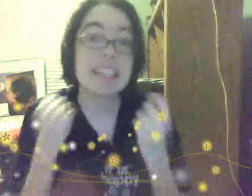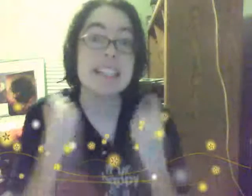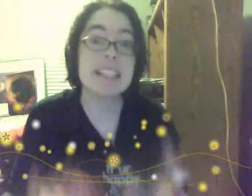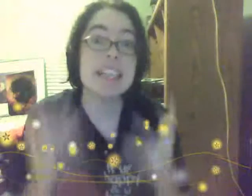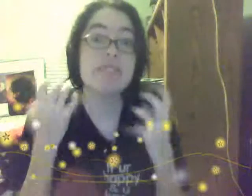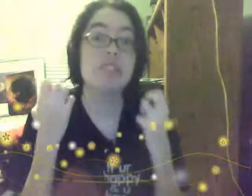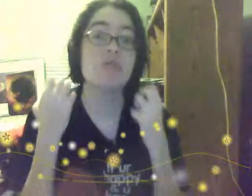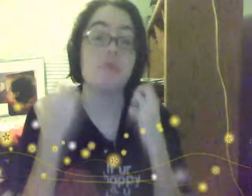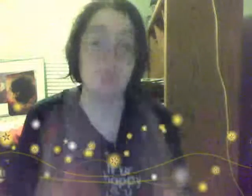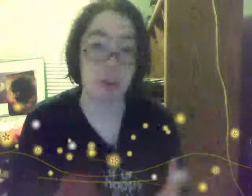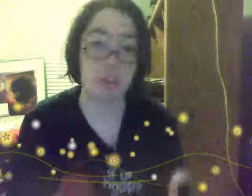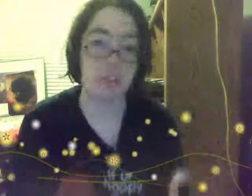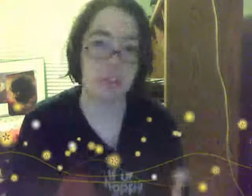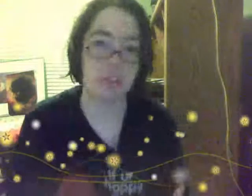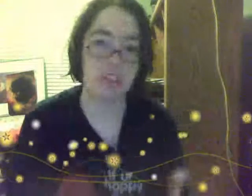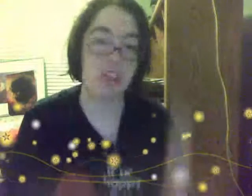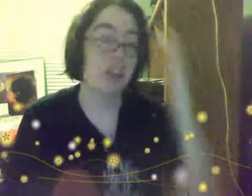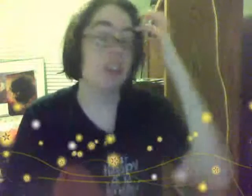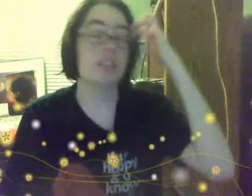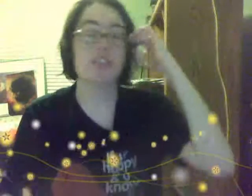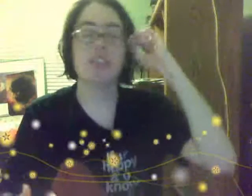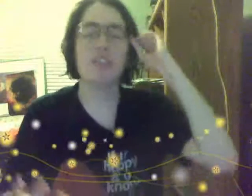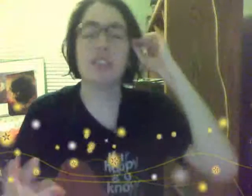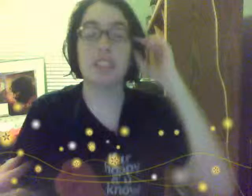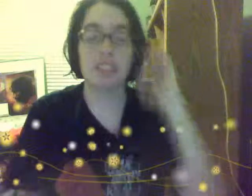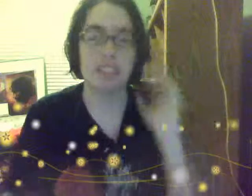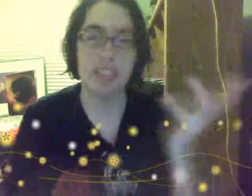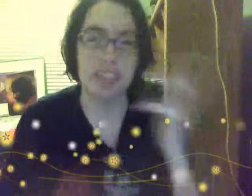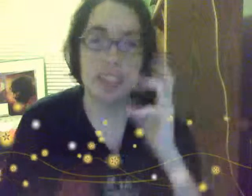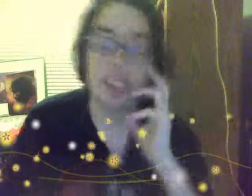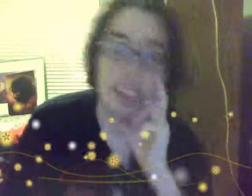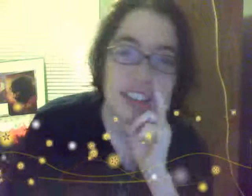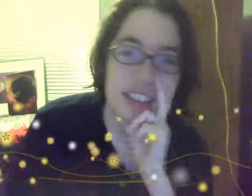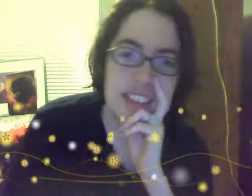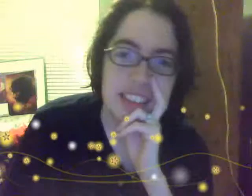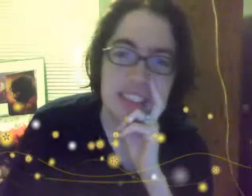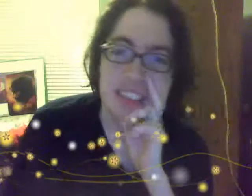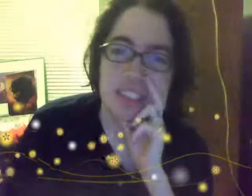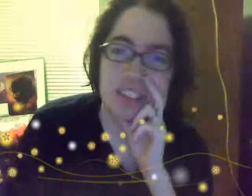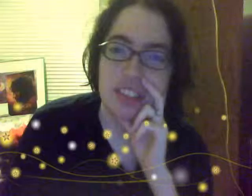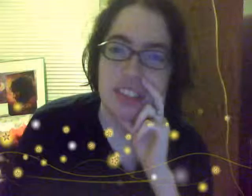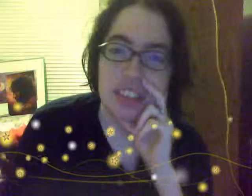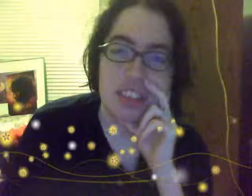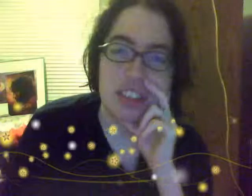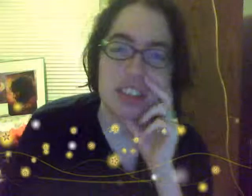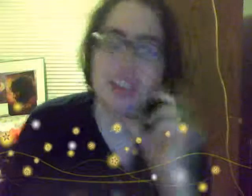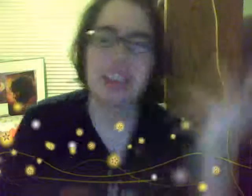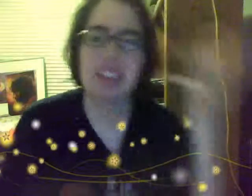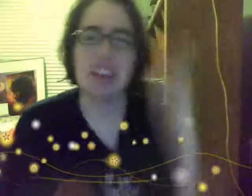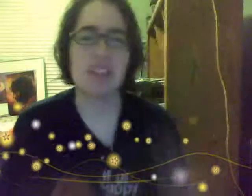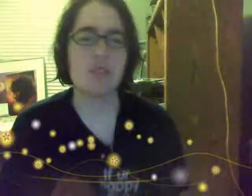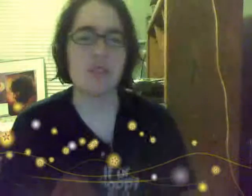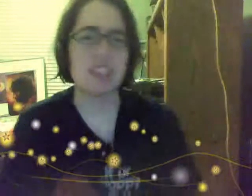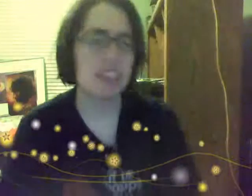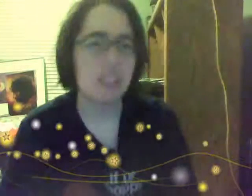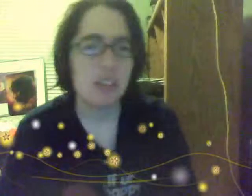it's even worse. So it's just like, this is, I don't know if the guilty